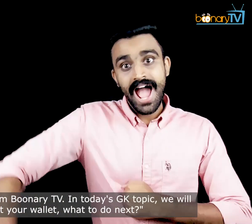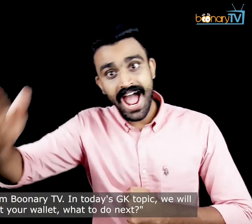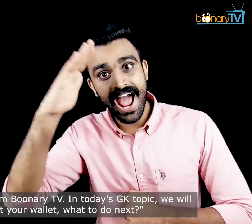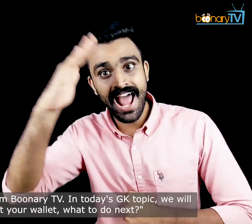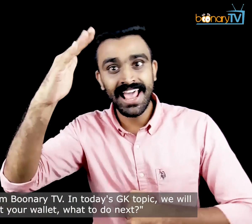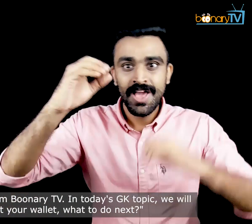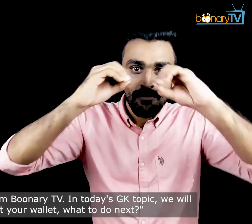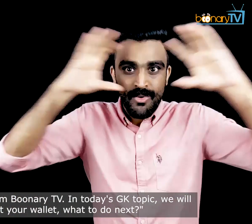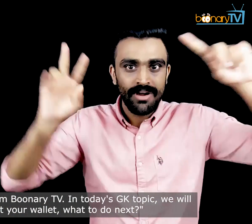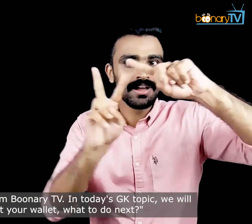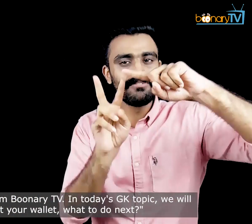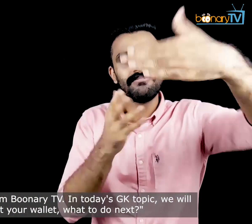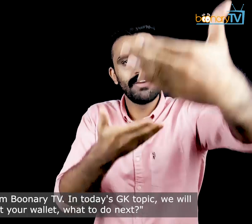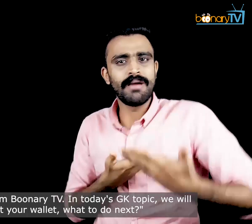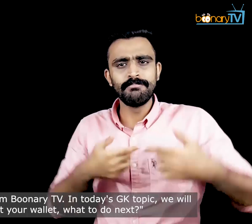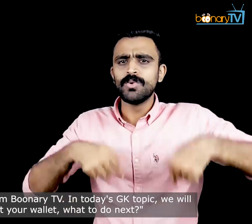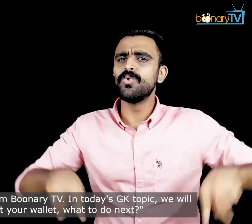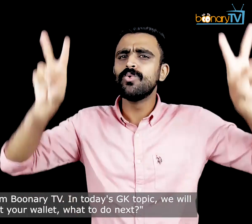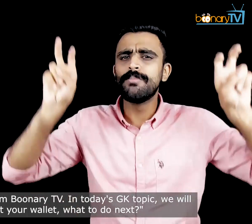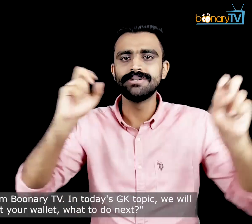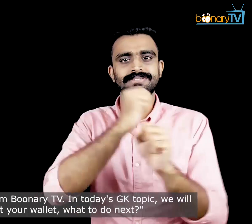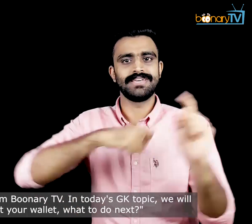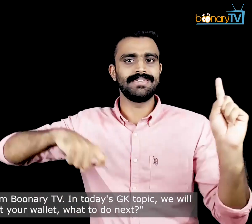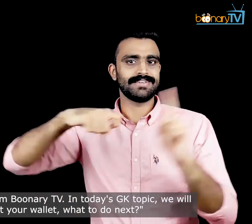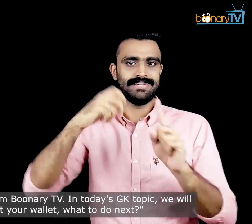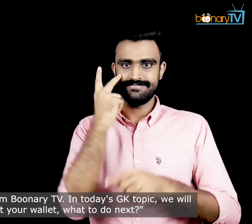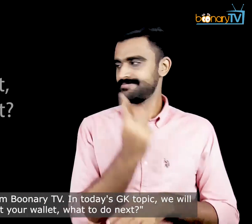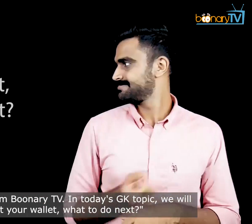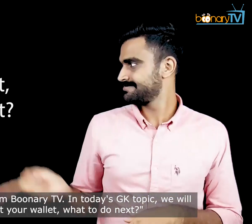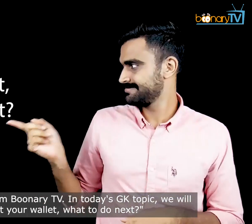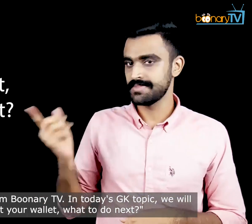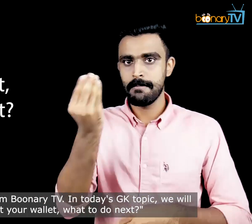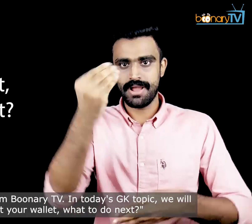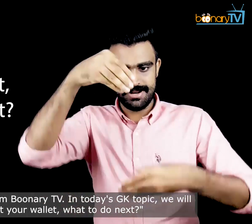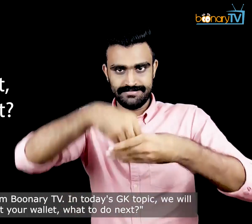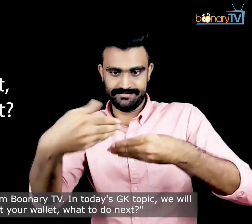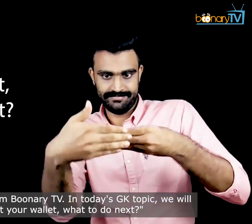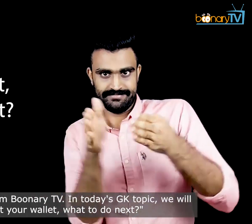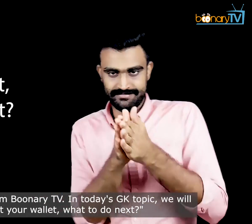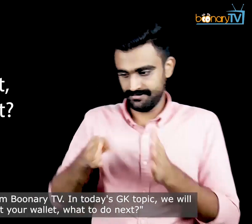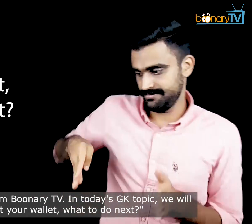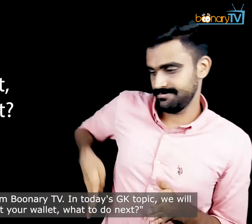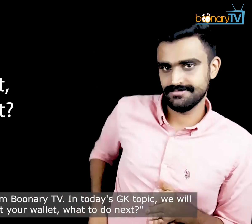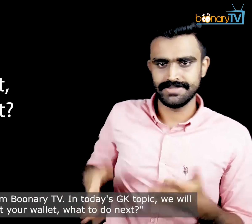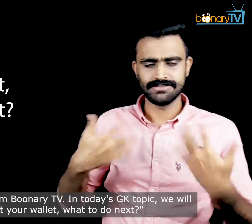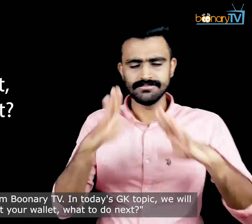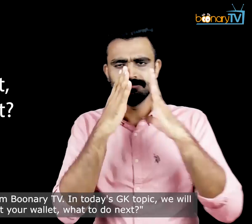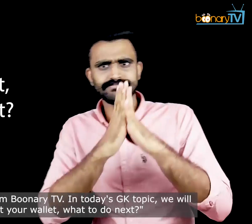Hello, greetings from Boonary TV. In today's GK topic, we will see lost your